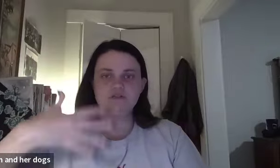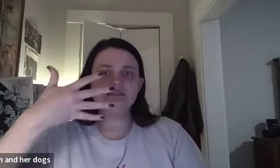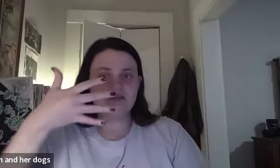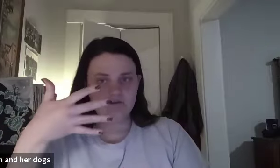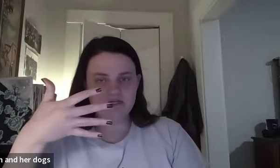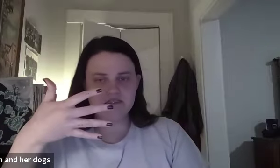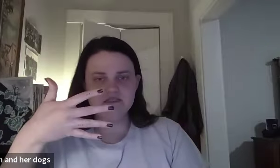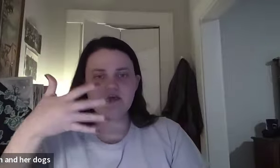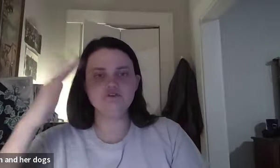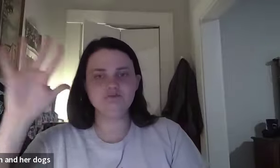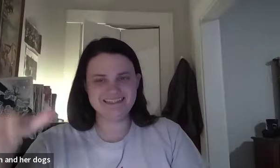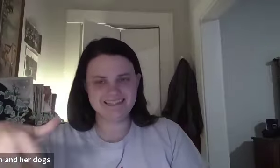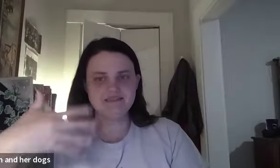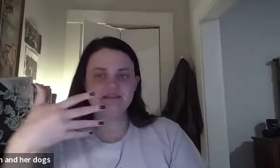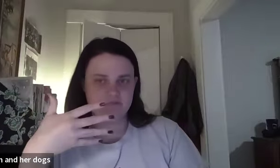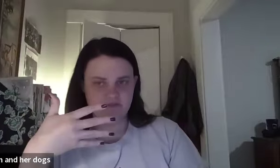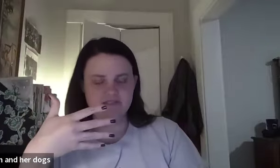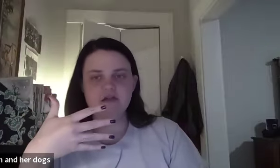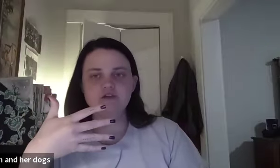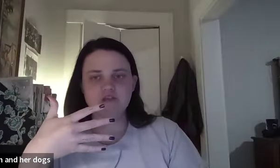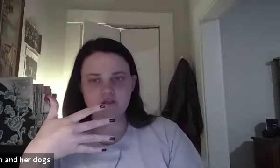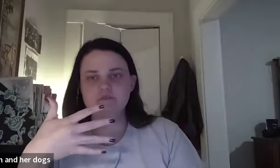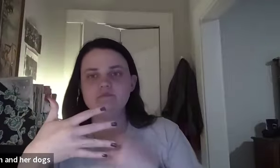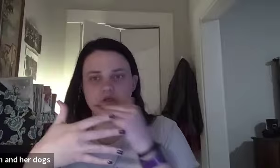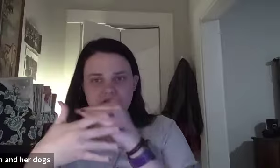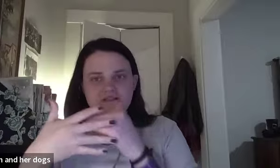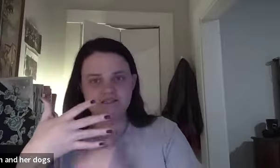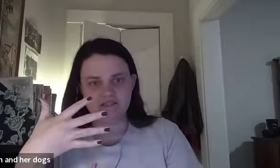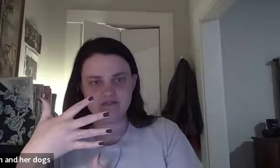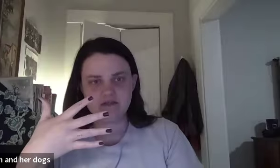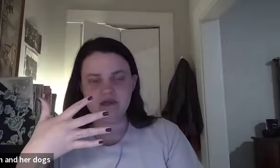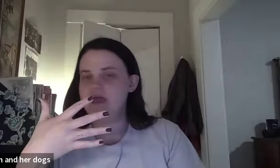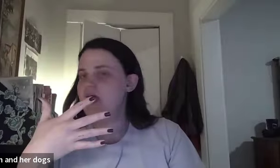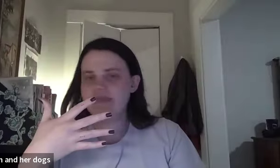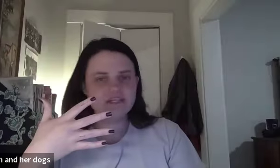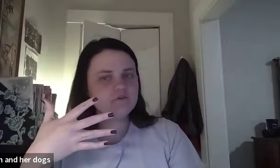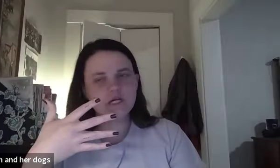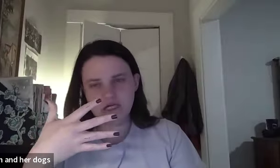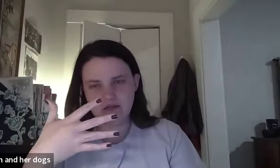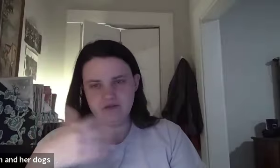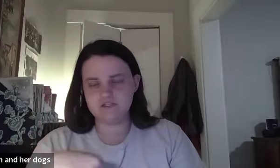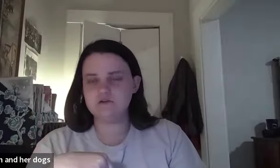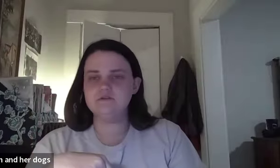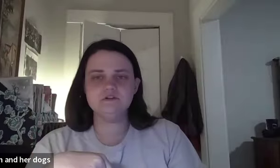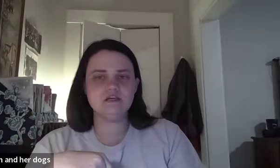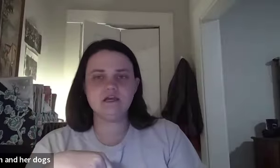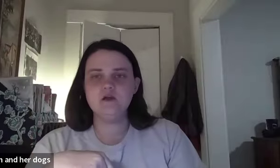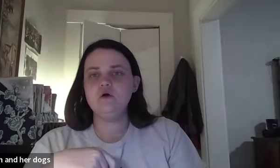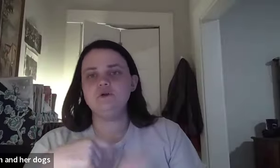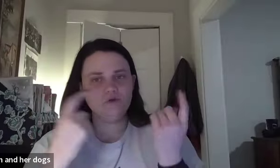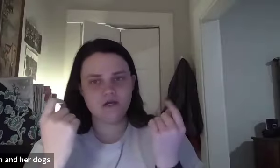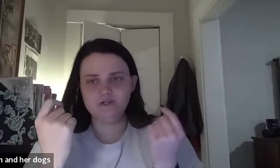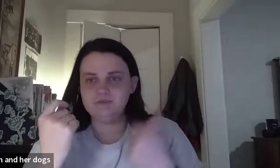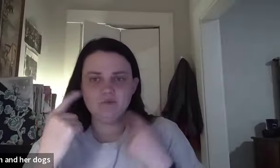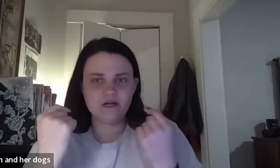turn sideways, this is how you list something. This is how you're telling them you're about to list things. And that's for anything. So if you're saying, well, you got to do me what I